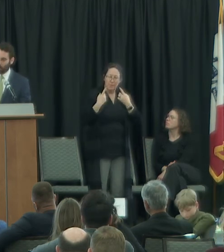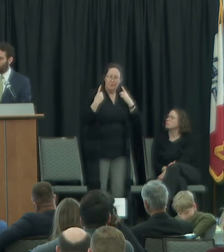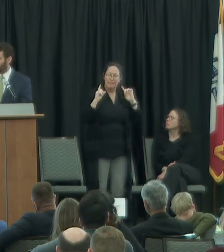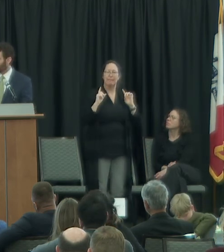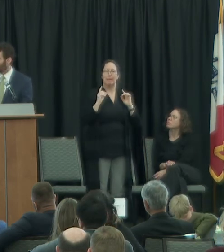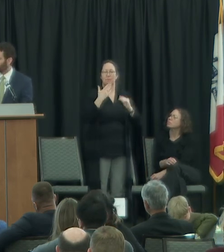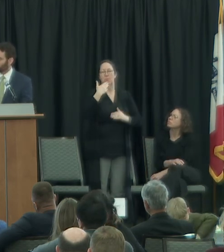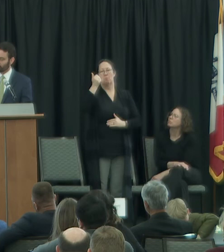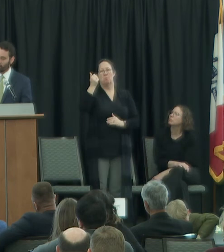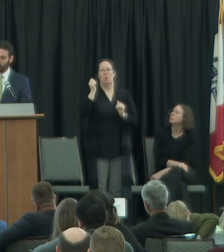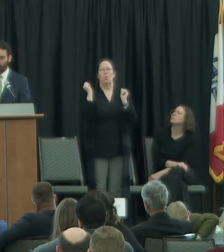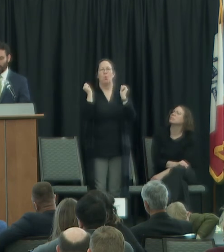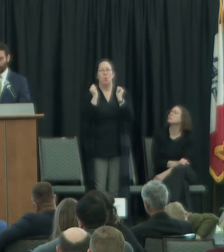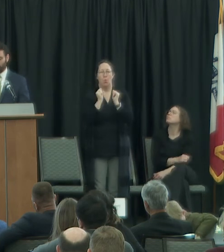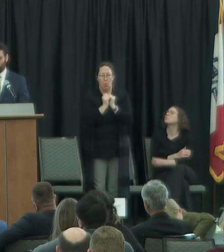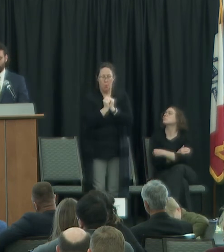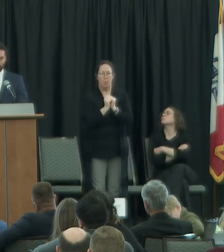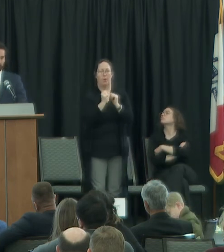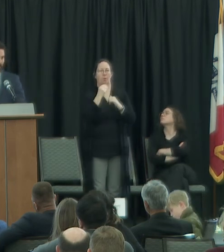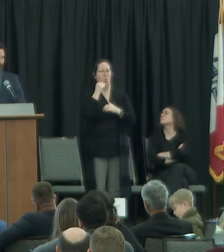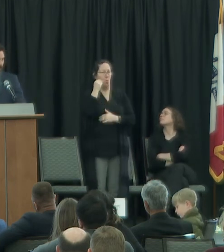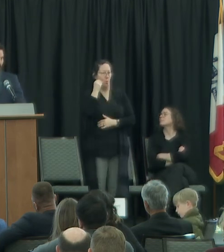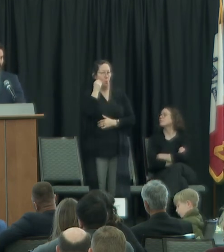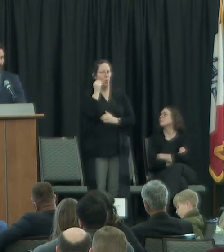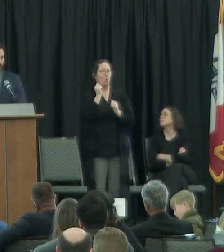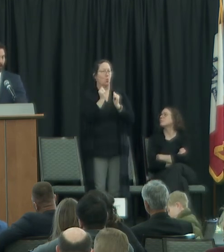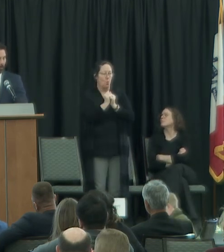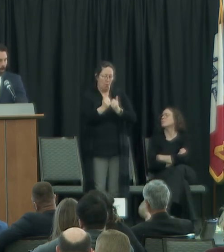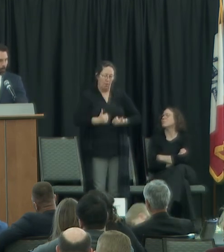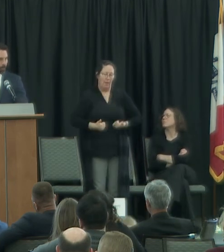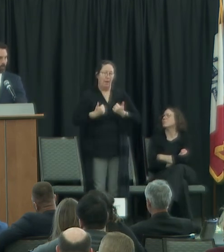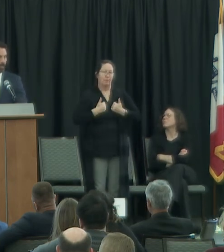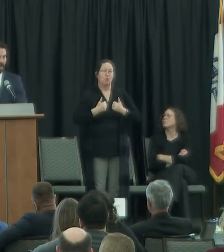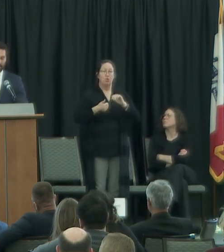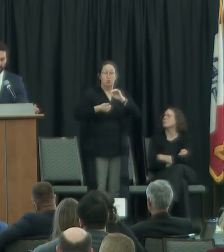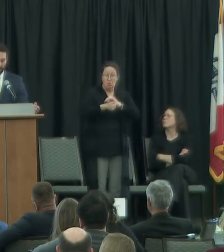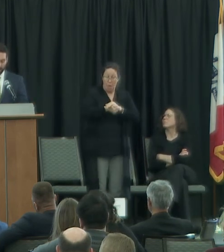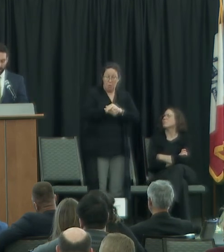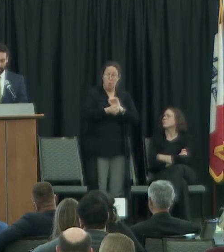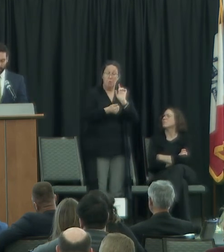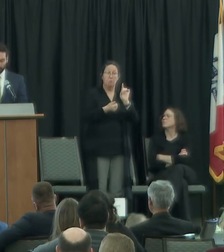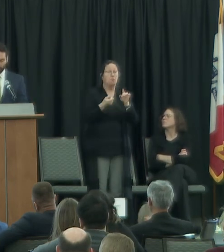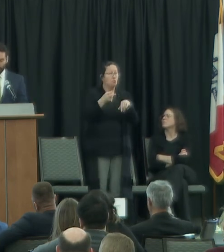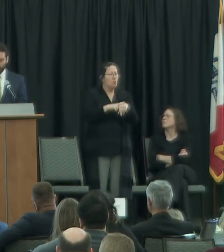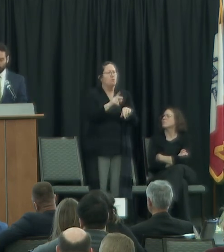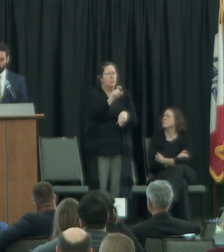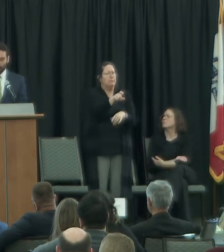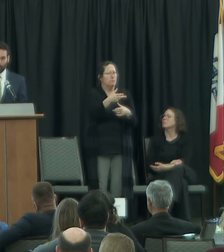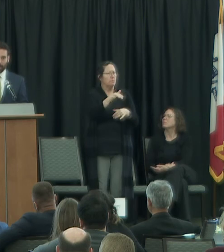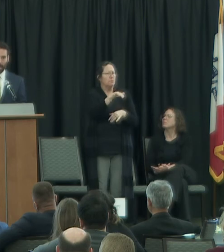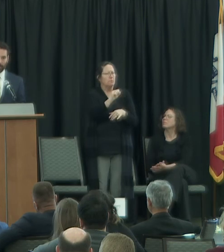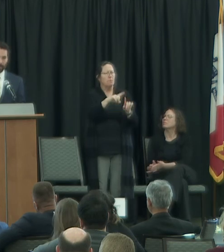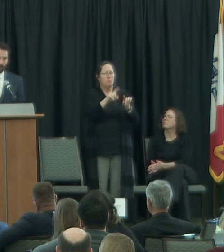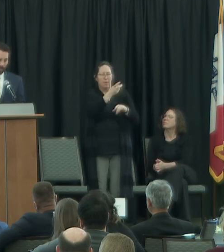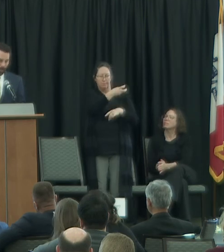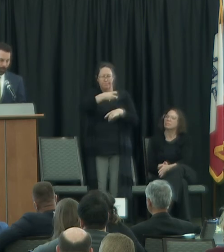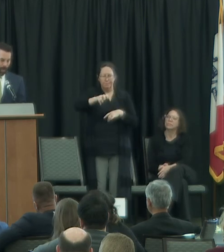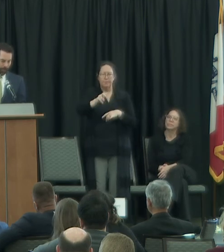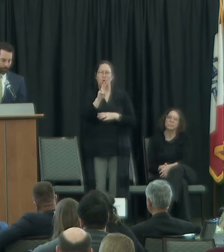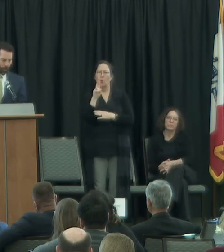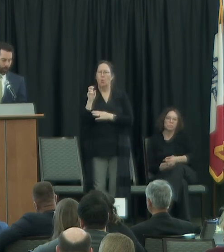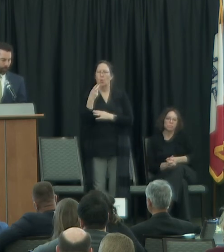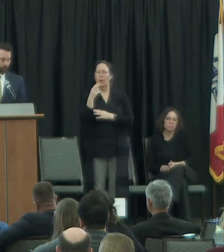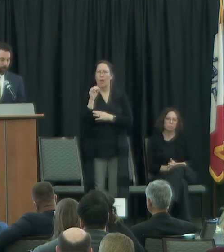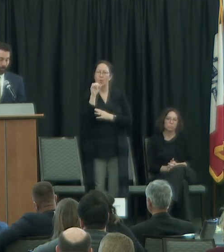far greater. So sheltering does have its place. I'm proud of it. It has a need, but rapid rehousing and other